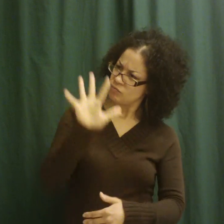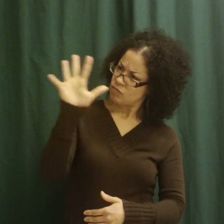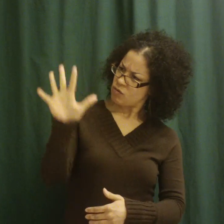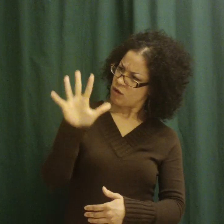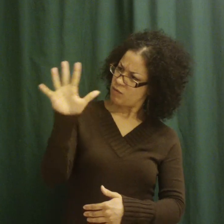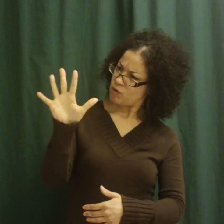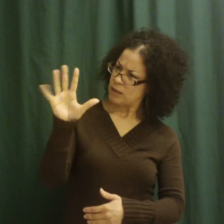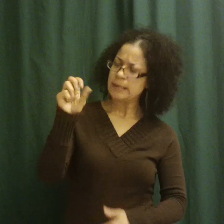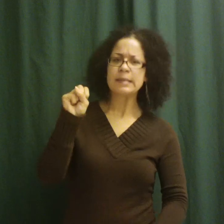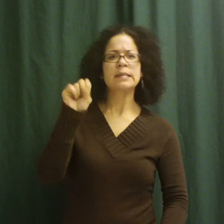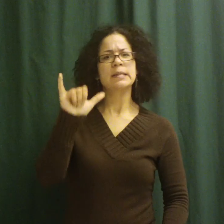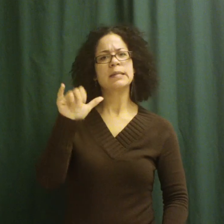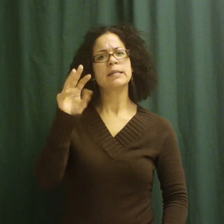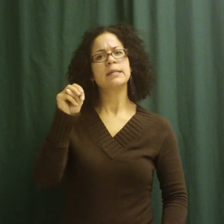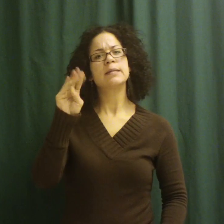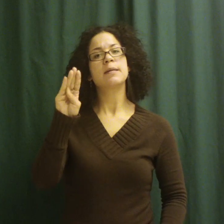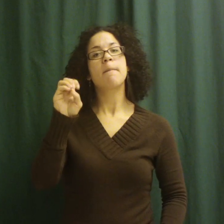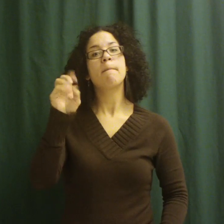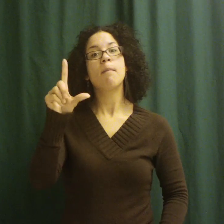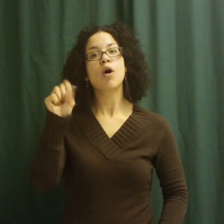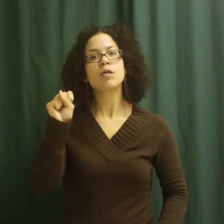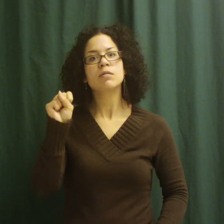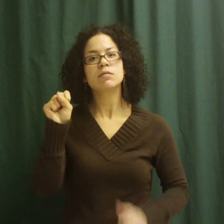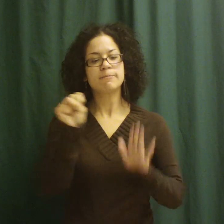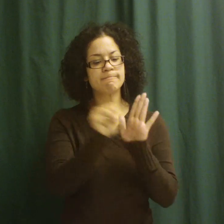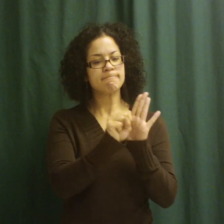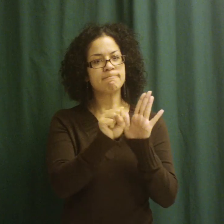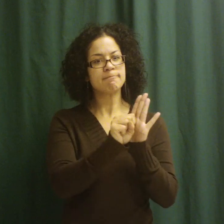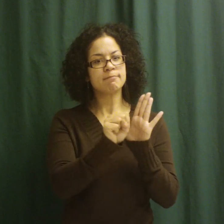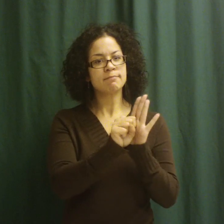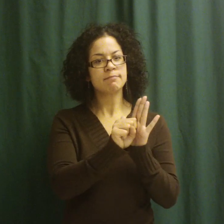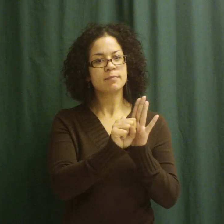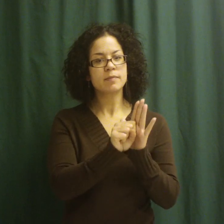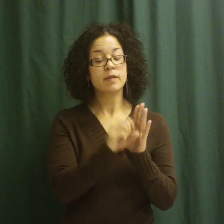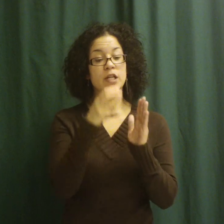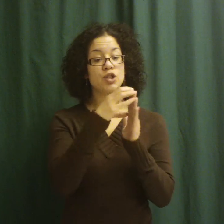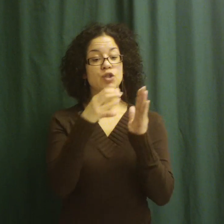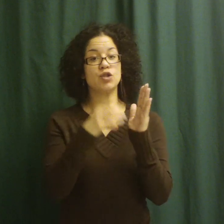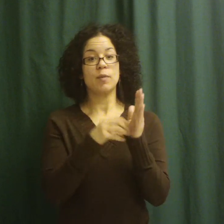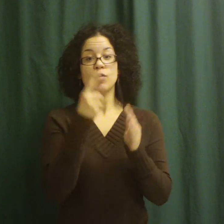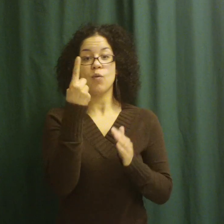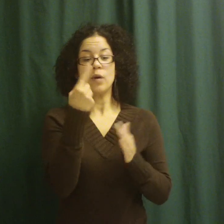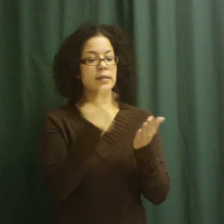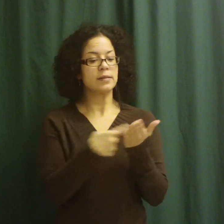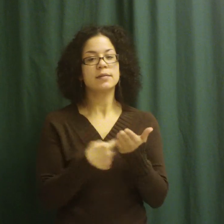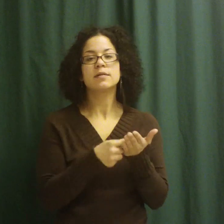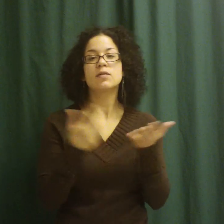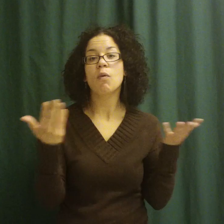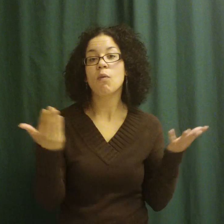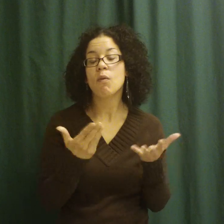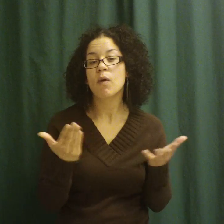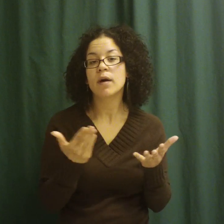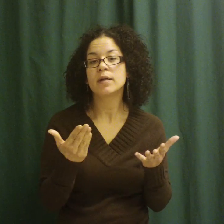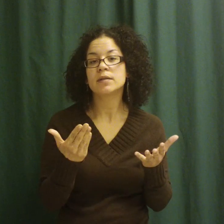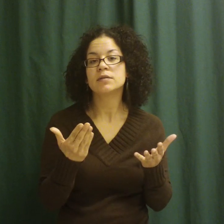Chapter 1 introduces the concept of making general statements about the properties of